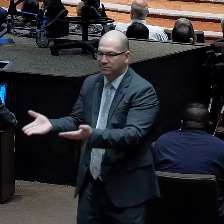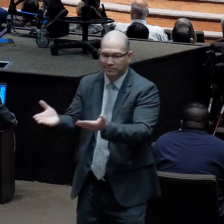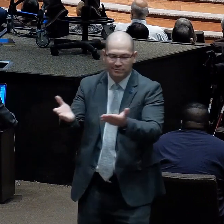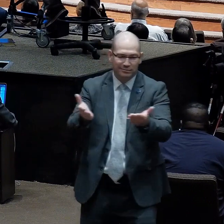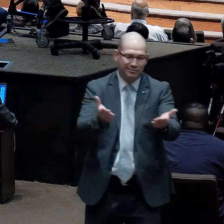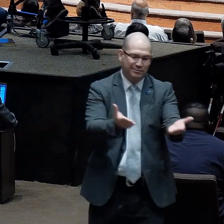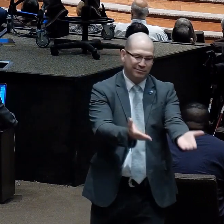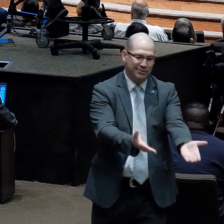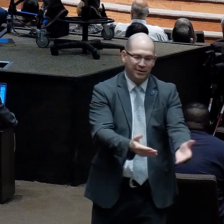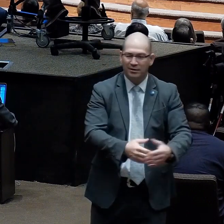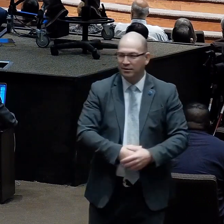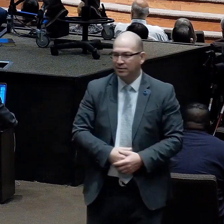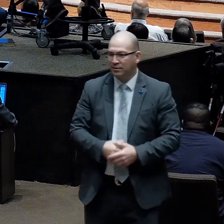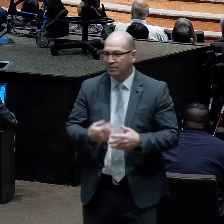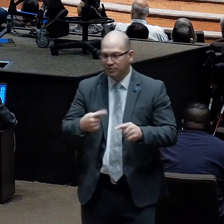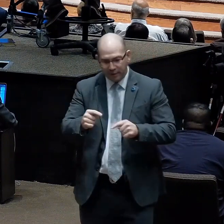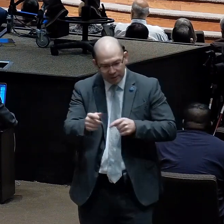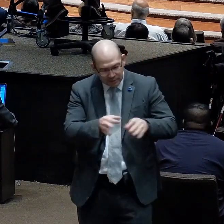Tries to share Christ with him.